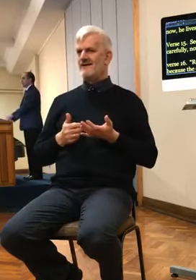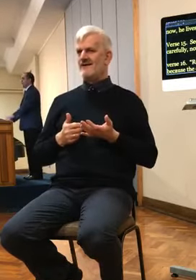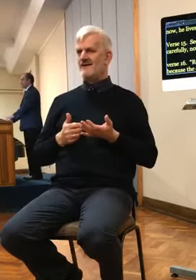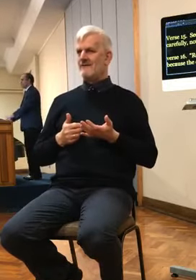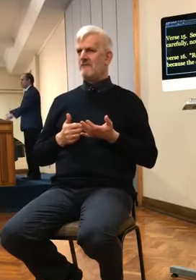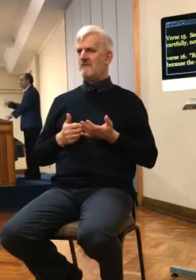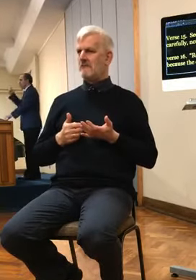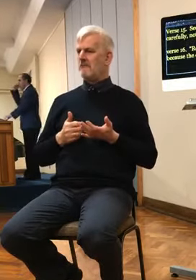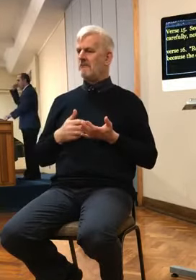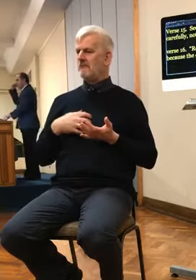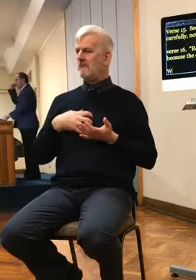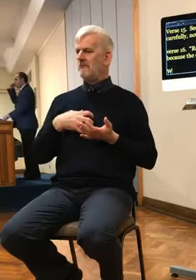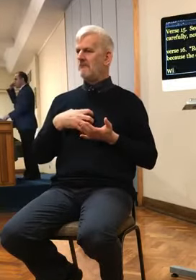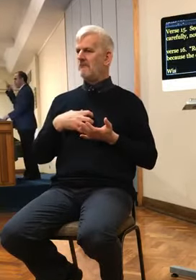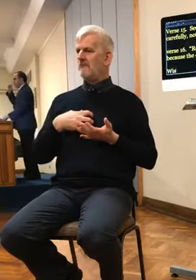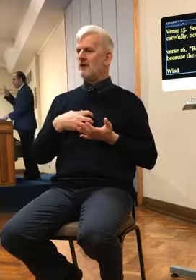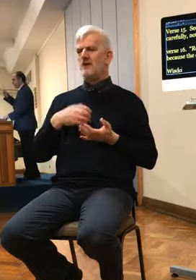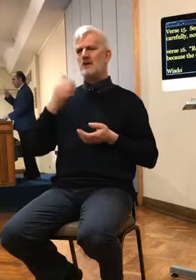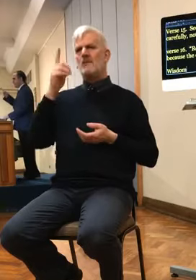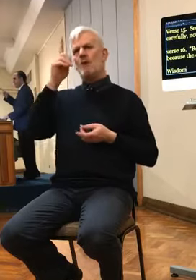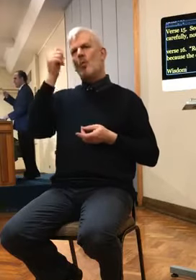Wisdom is knowledge